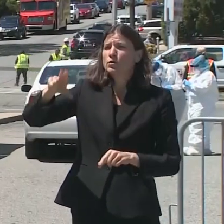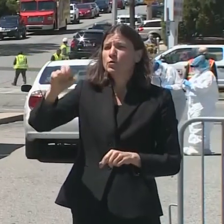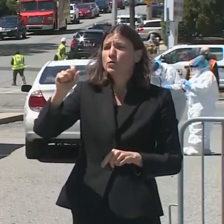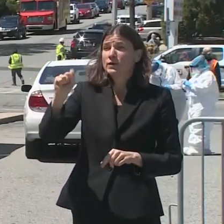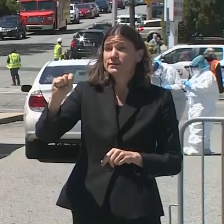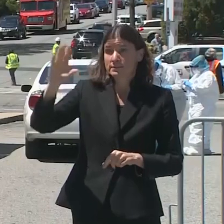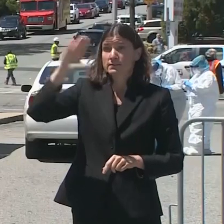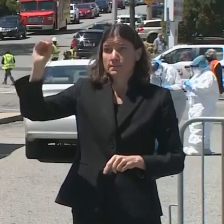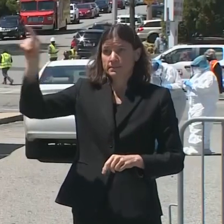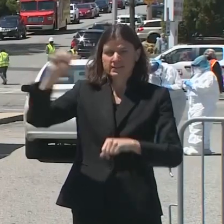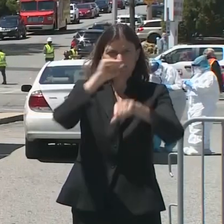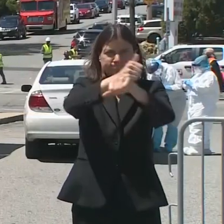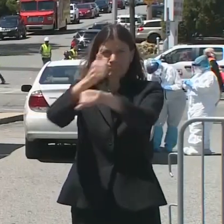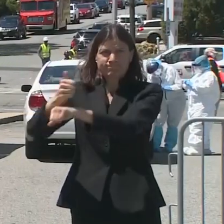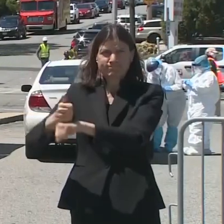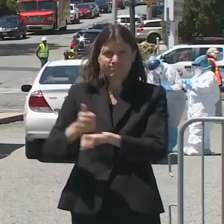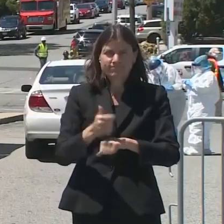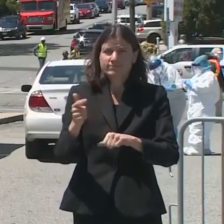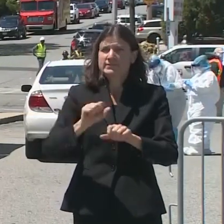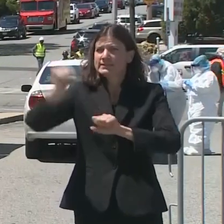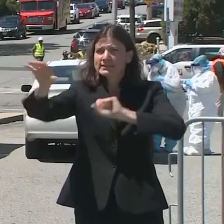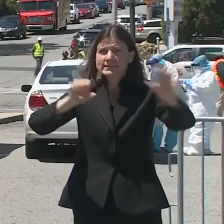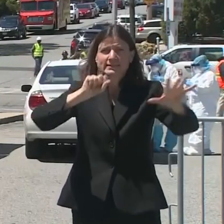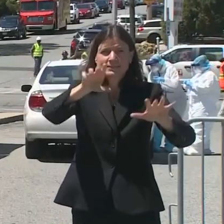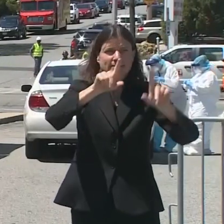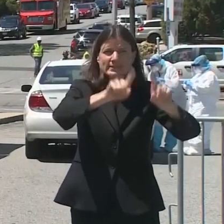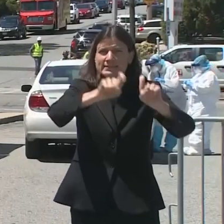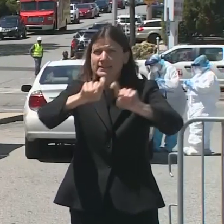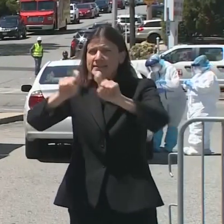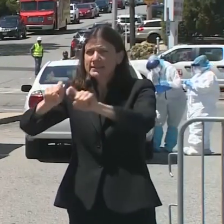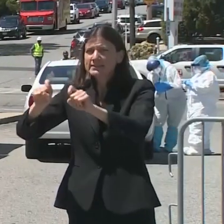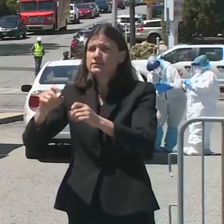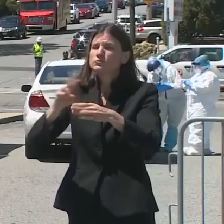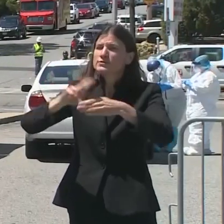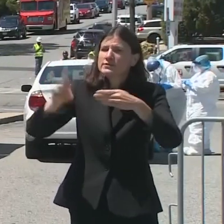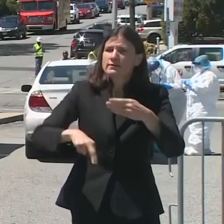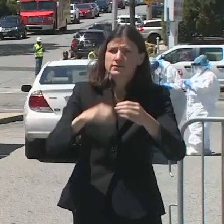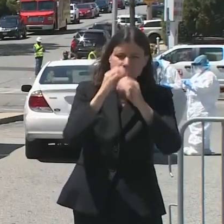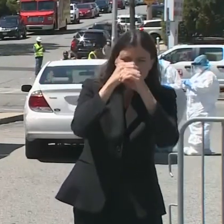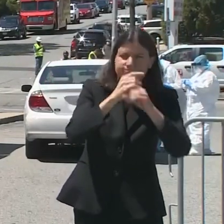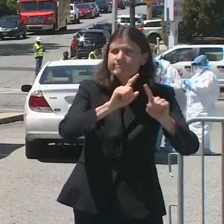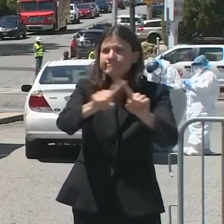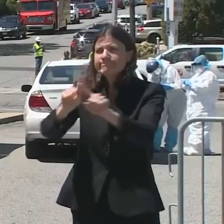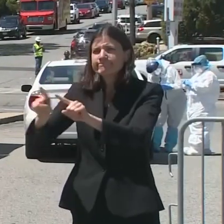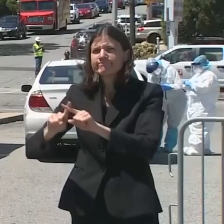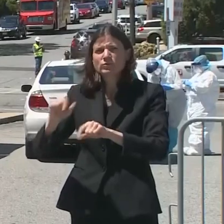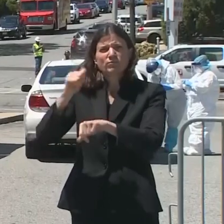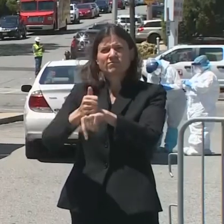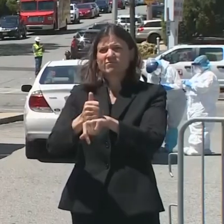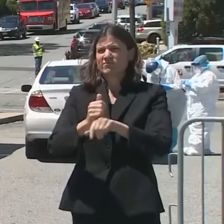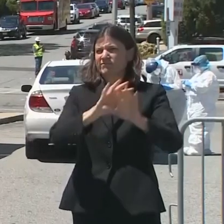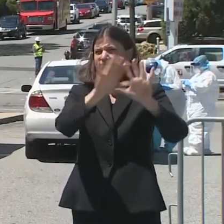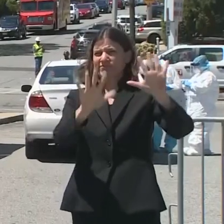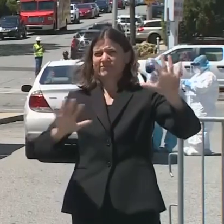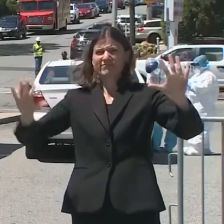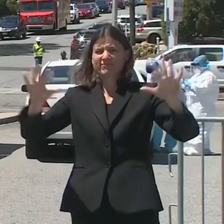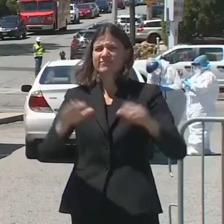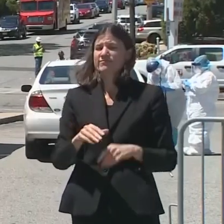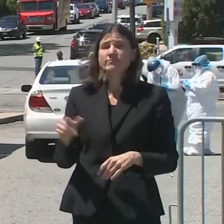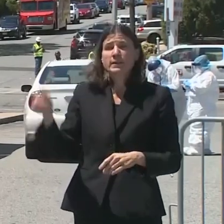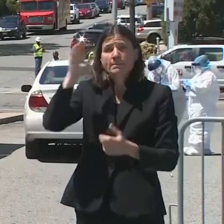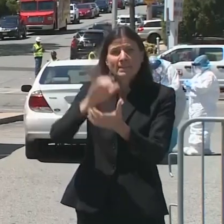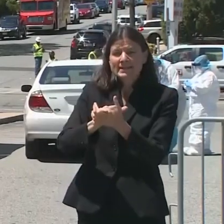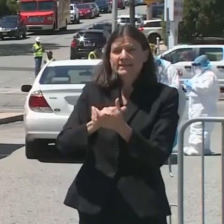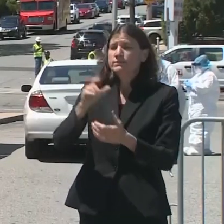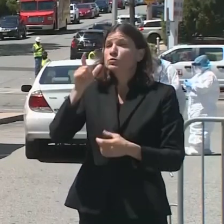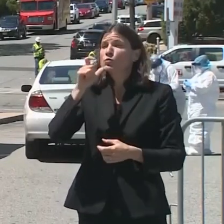areas, including high density communities and communities of color. We recognize that many of these areas continue to see high